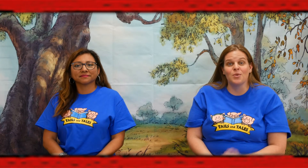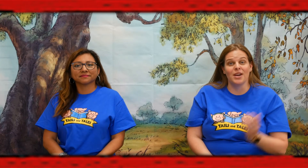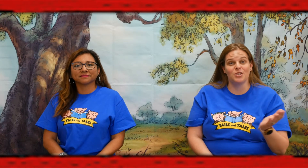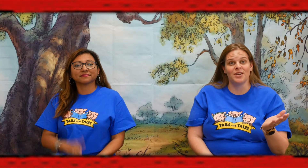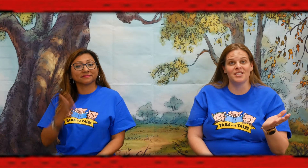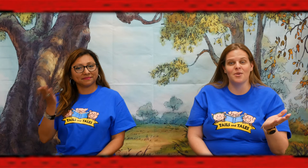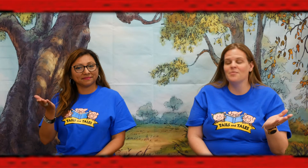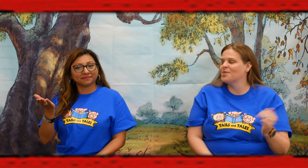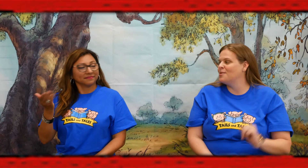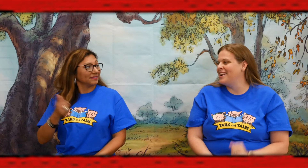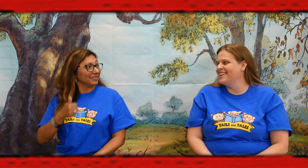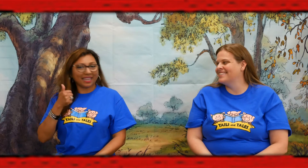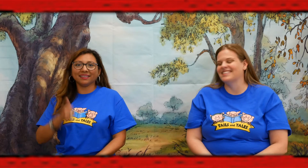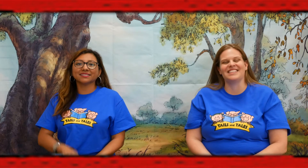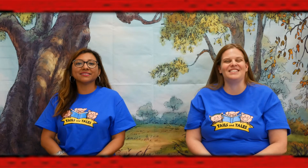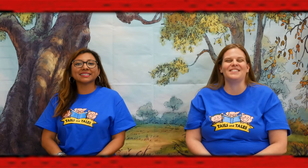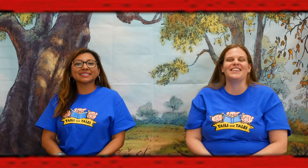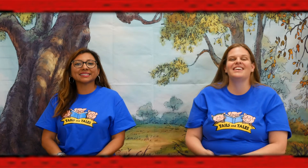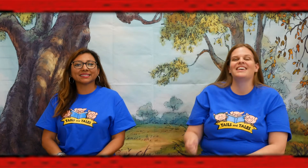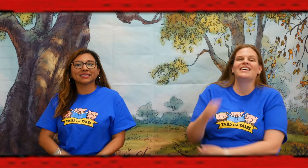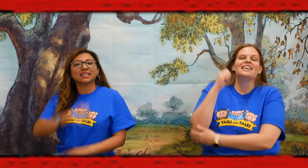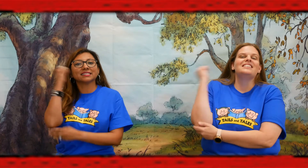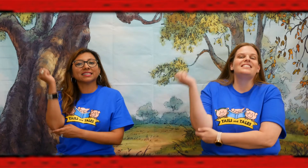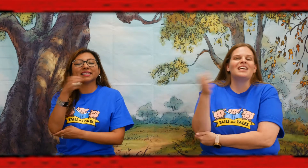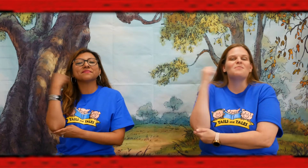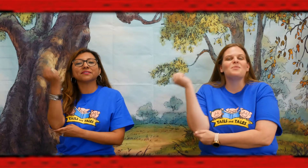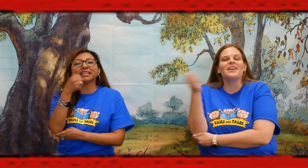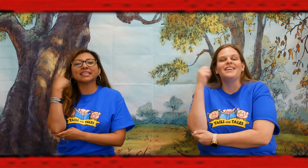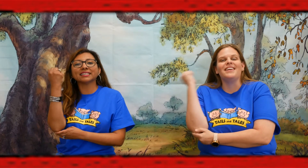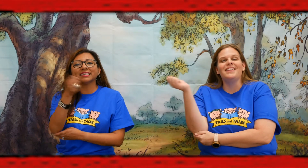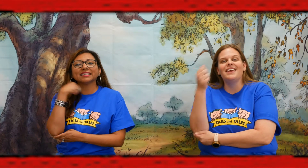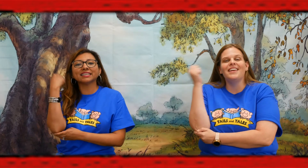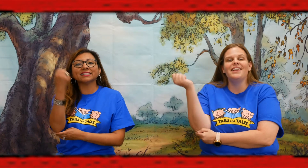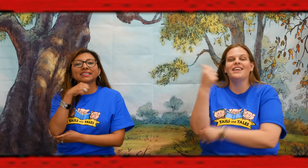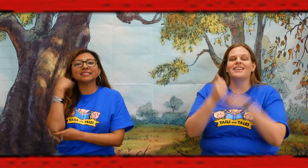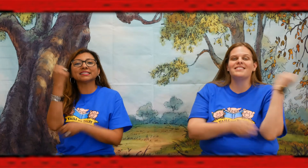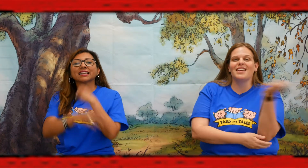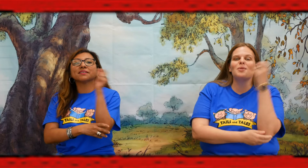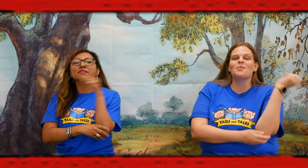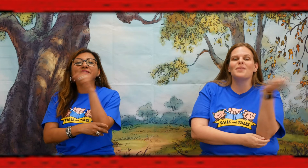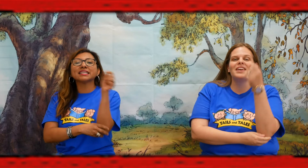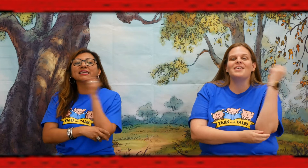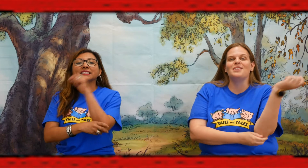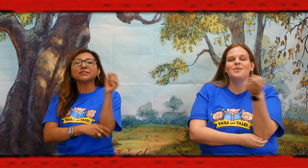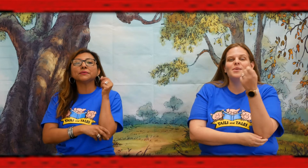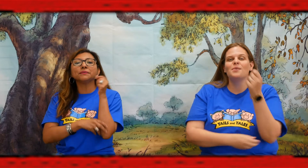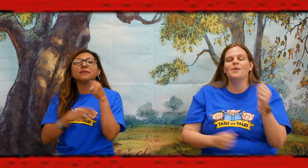guys join us at home? You ready? Yeah, let's do it. Skinnamarinky dinky dink, skinnamarinky